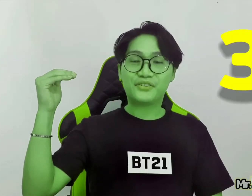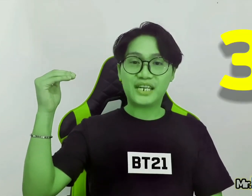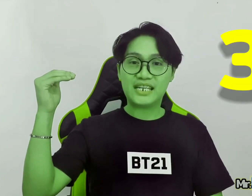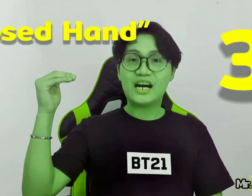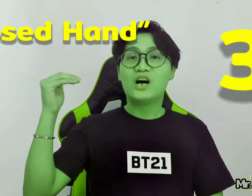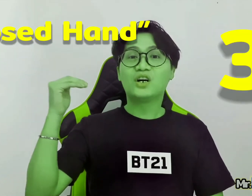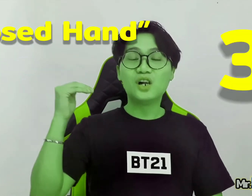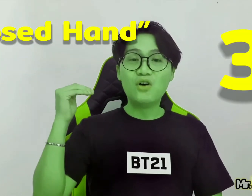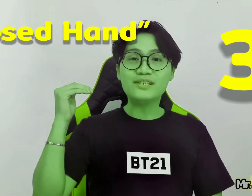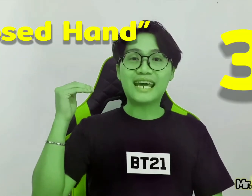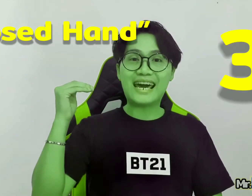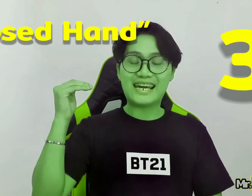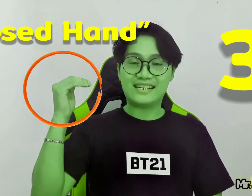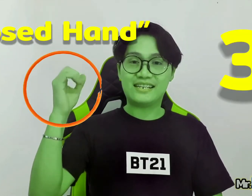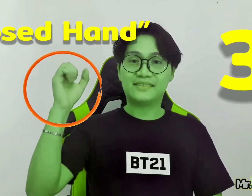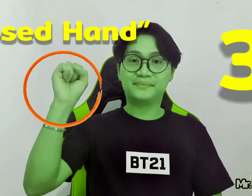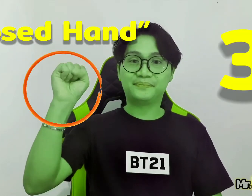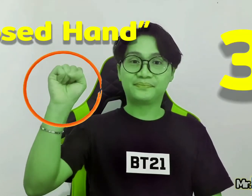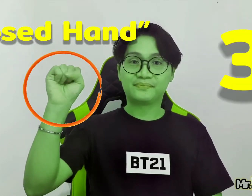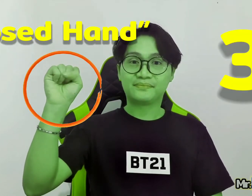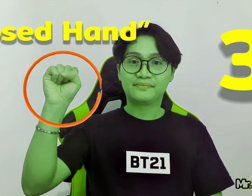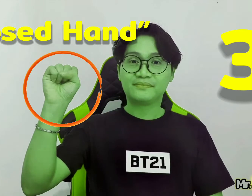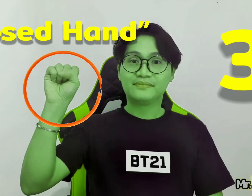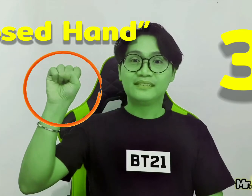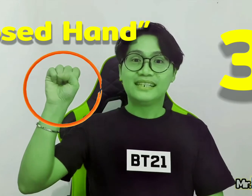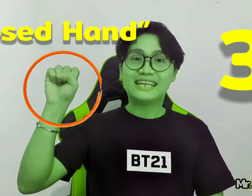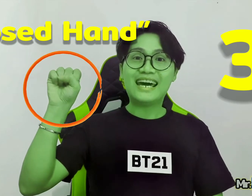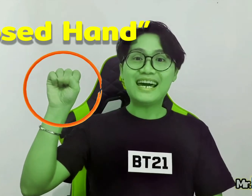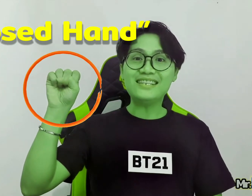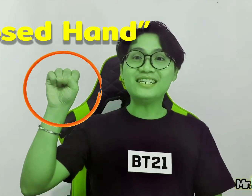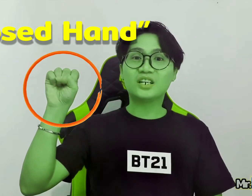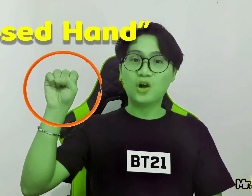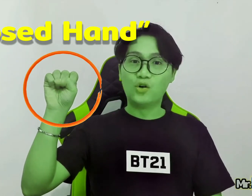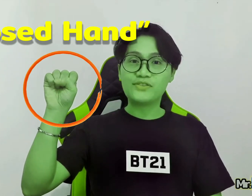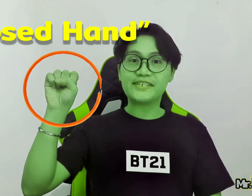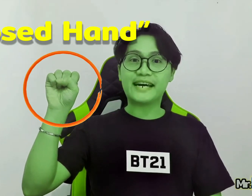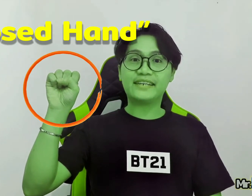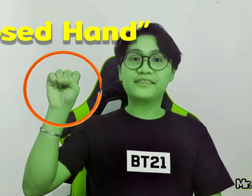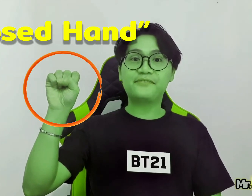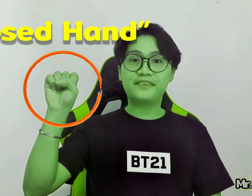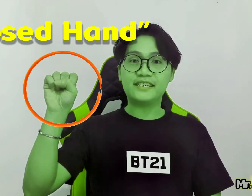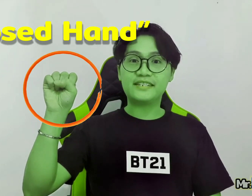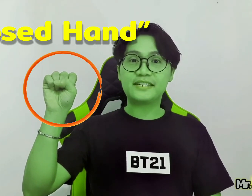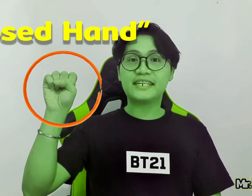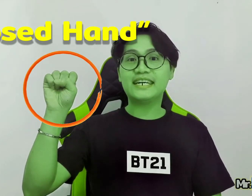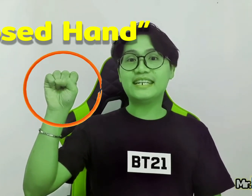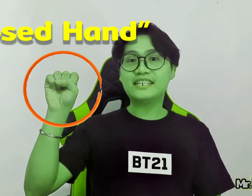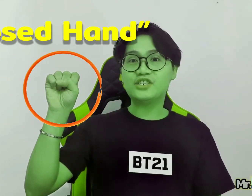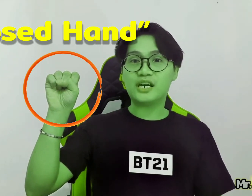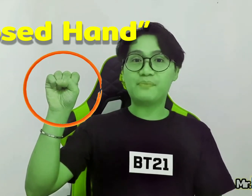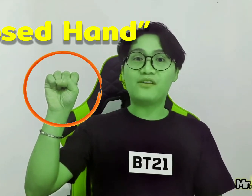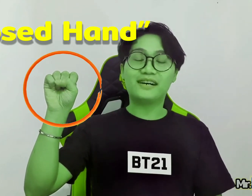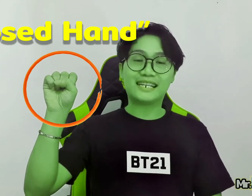3, closed hand. The hand is closed like the fist in the shape of an